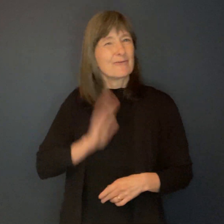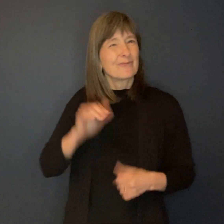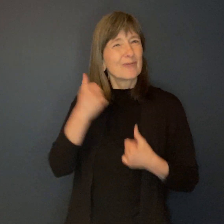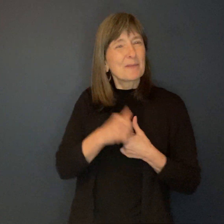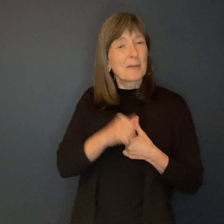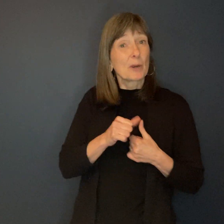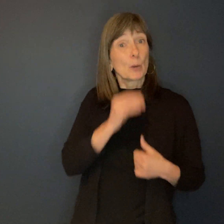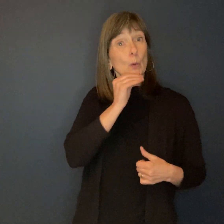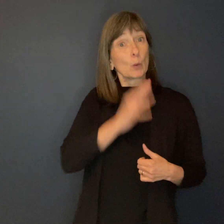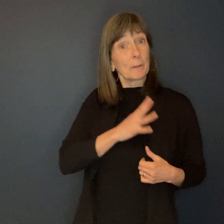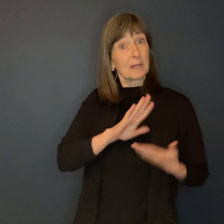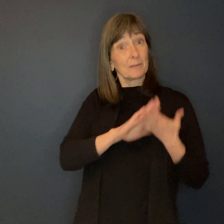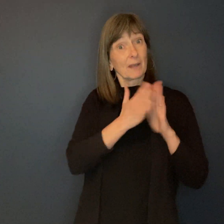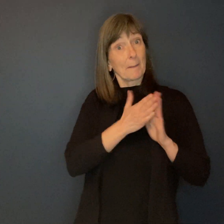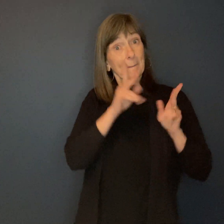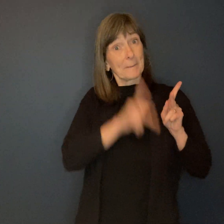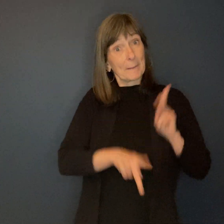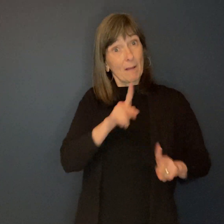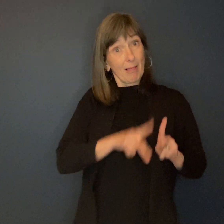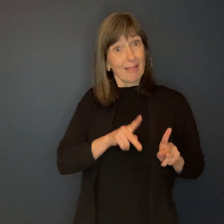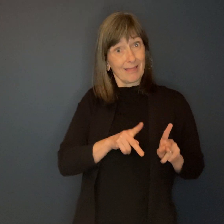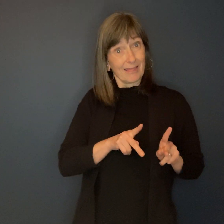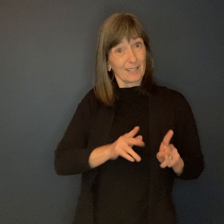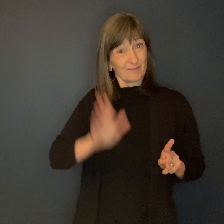the law. Like before, it was sort of